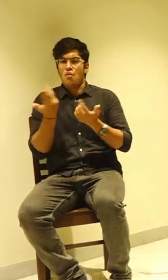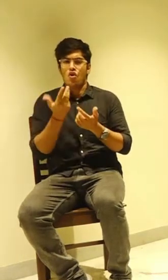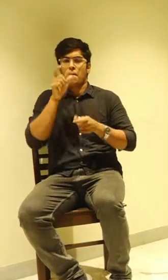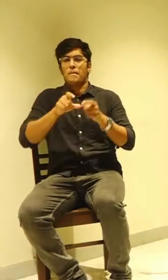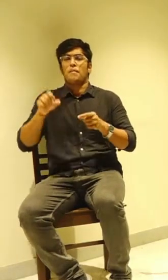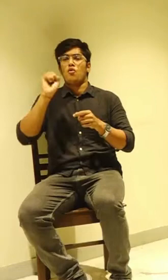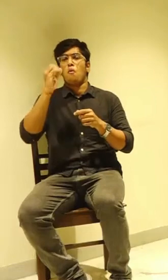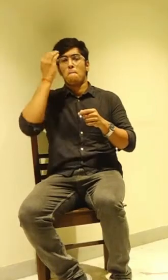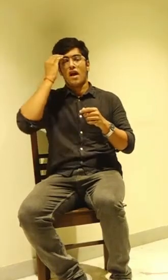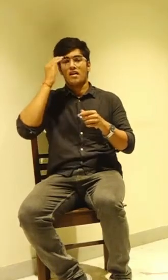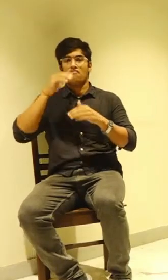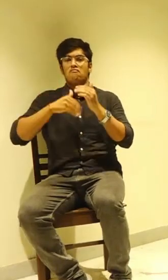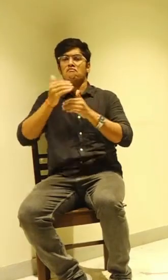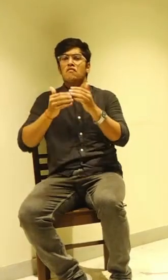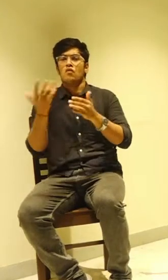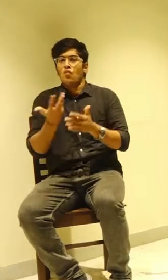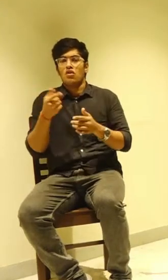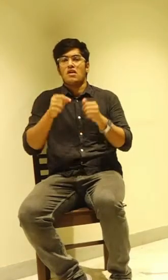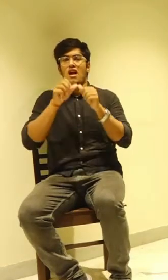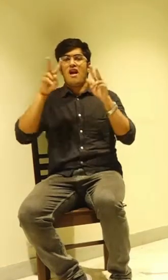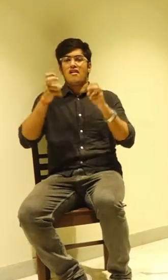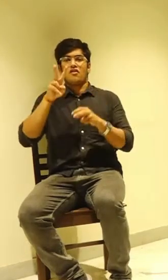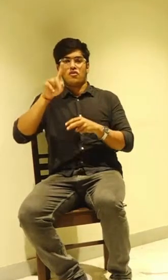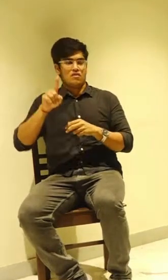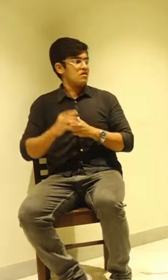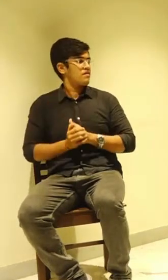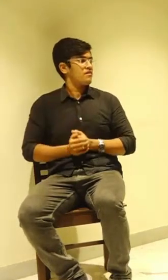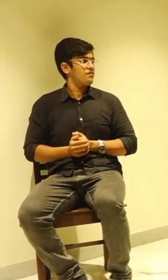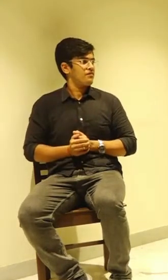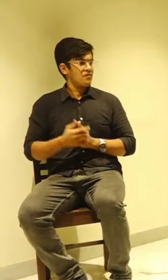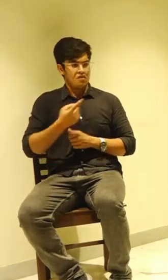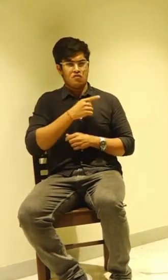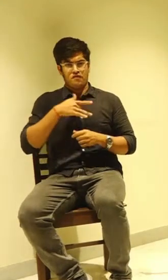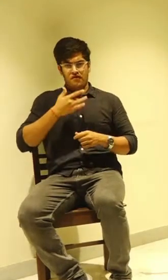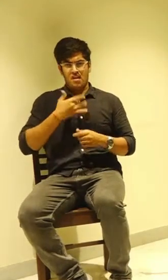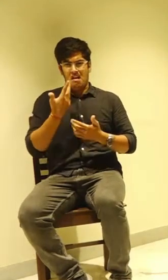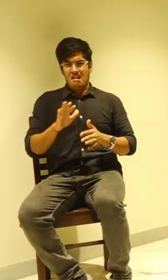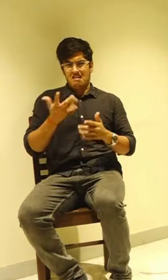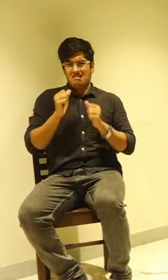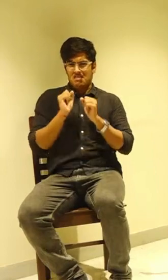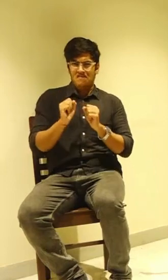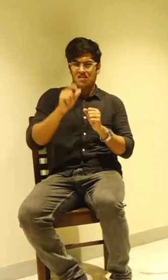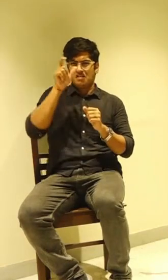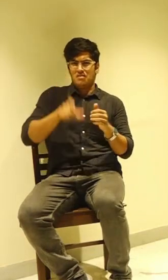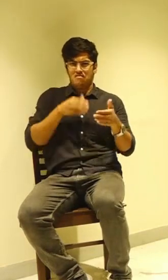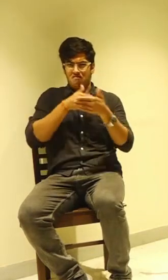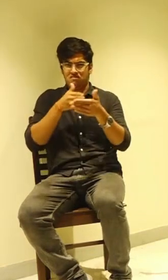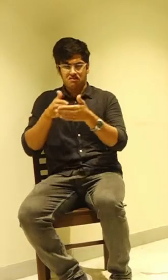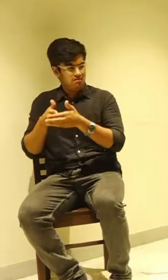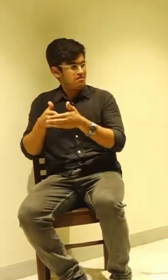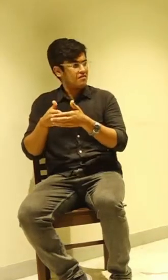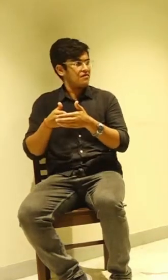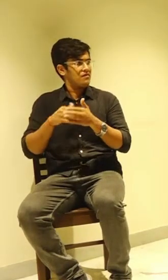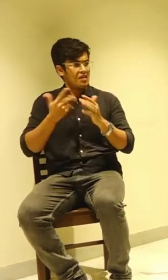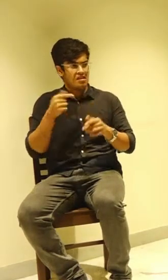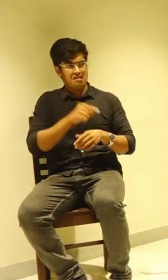mind when they drafted it in the way they did? Did you feel there were certain difficulties that a person faces, and is this perhaps